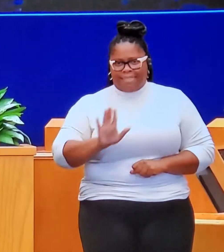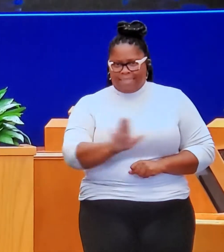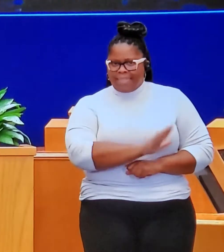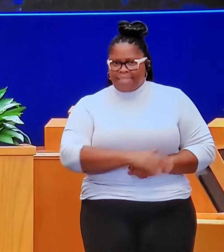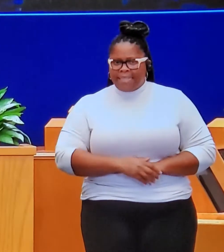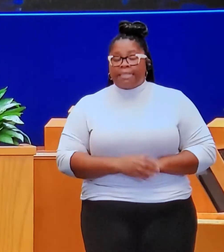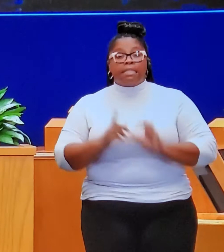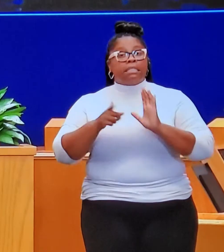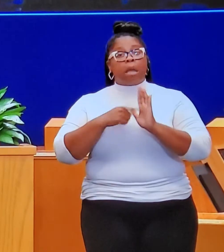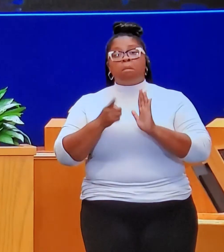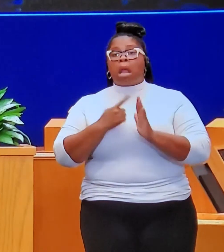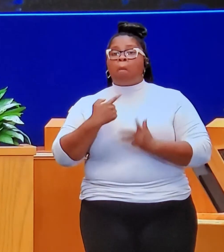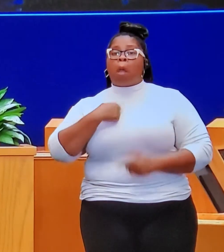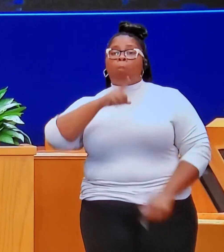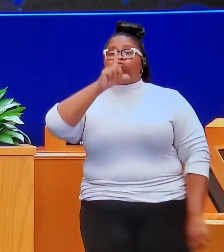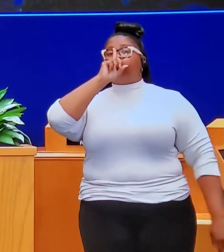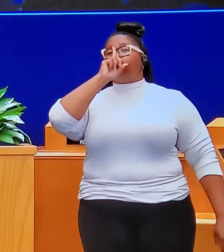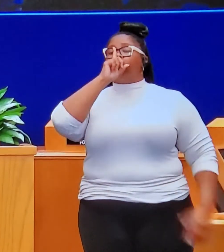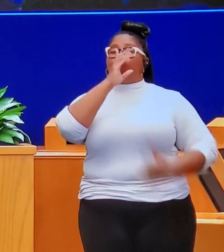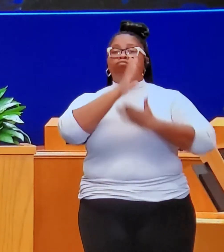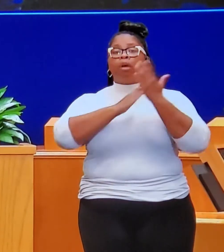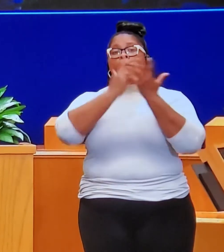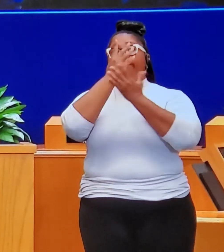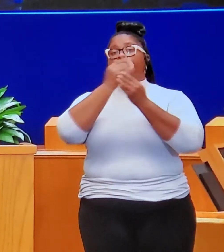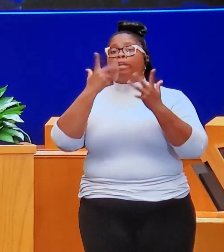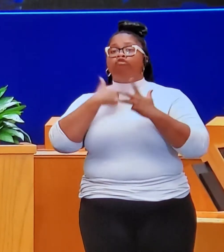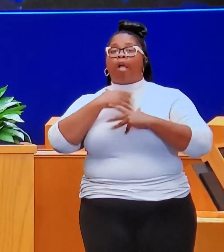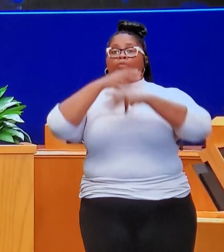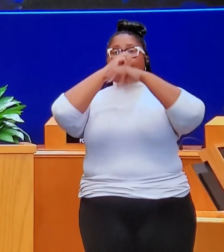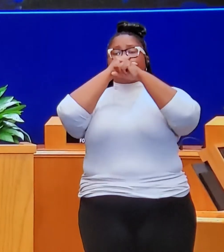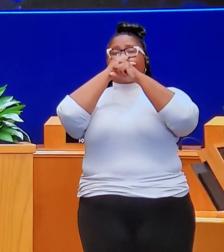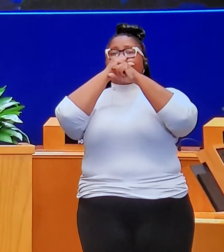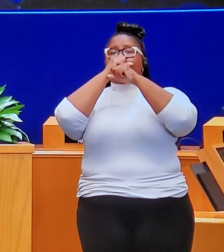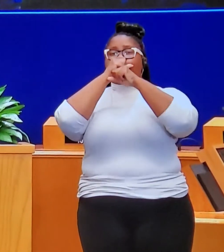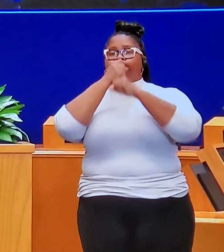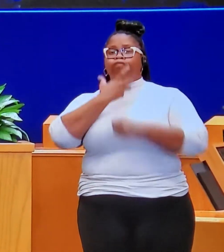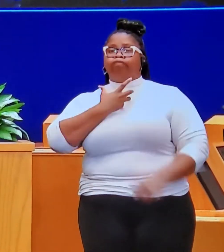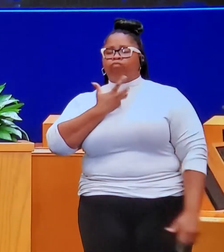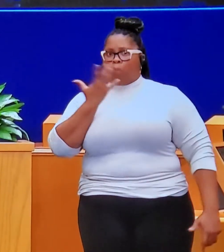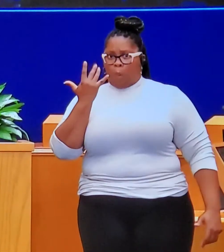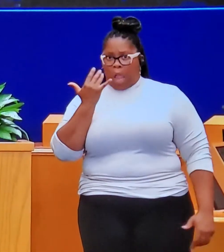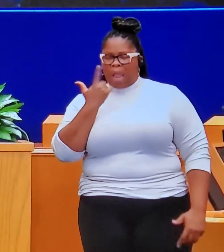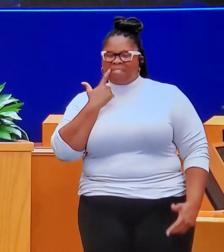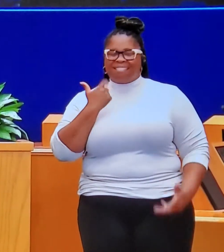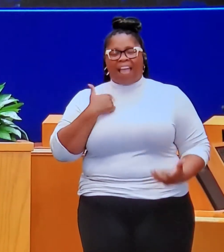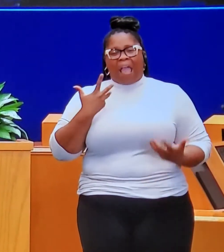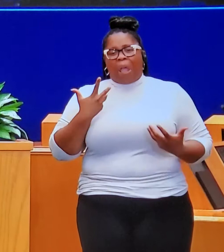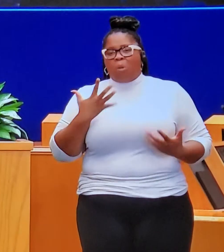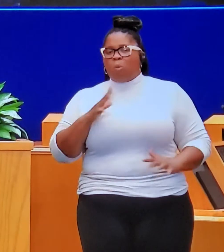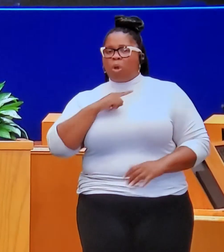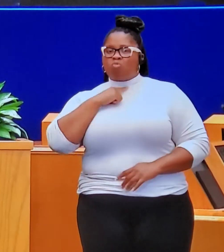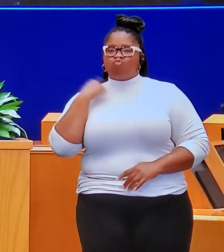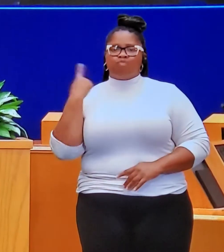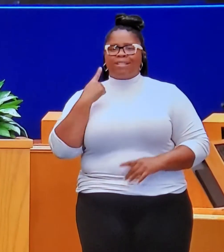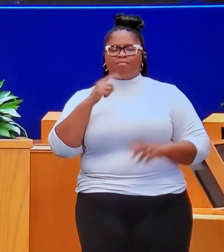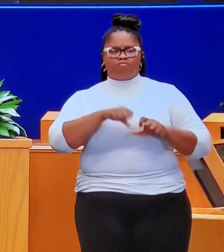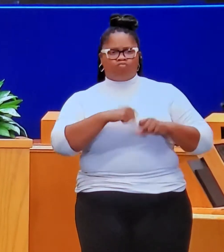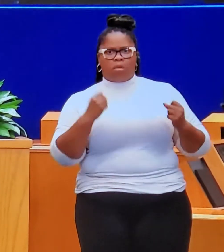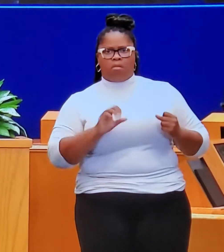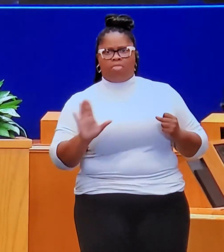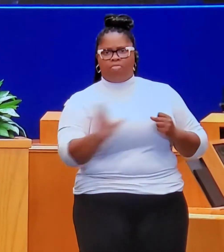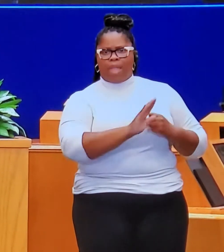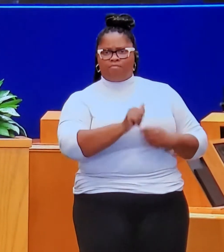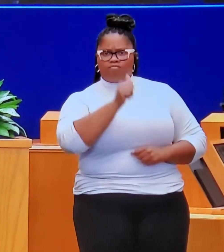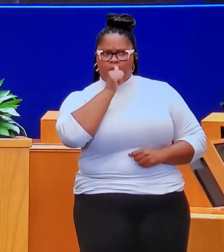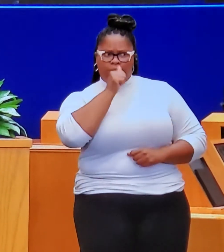some times where I'm not disclosing some information, and it's really because I don't want to risk violating the privacy